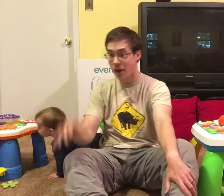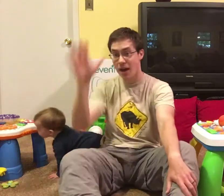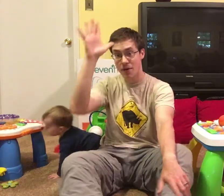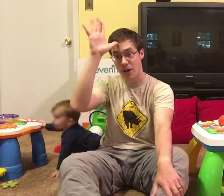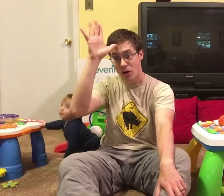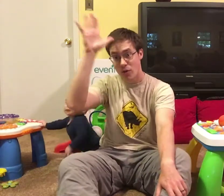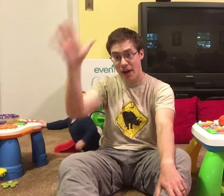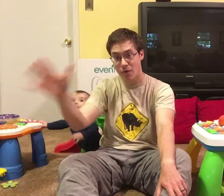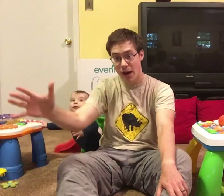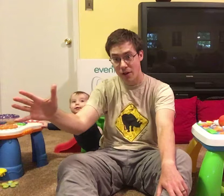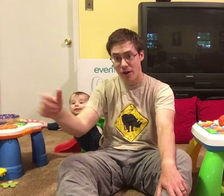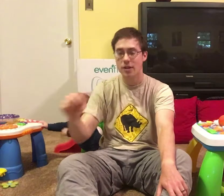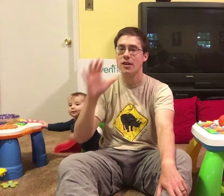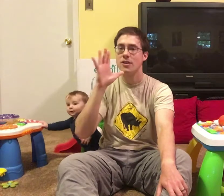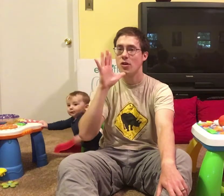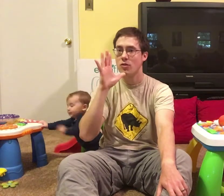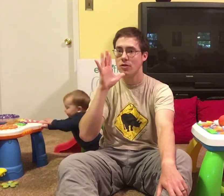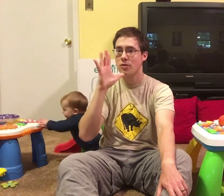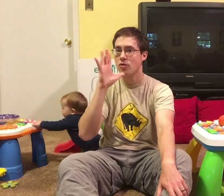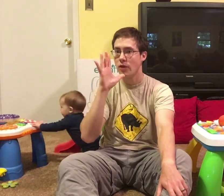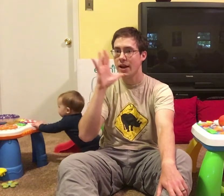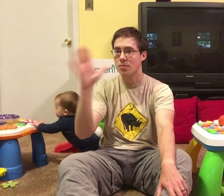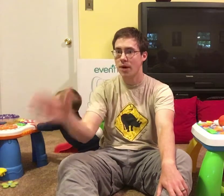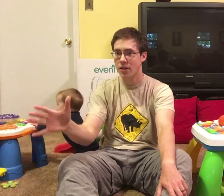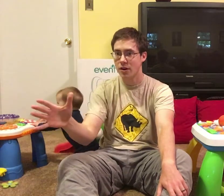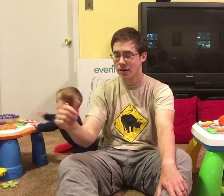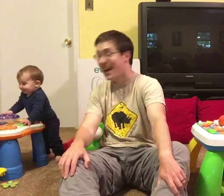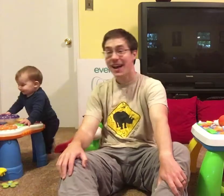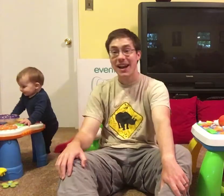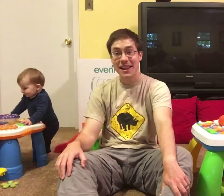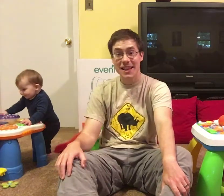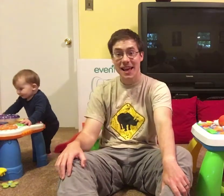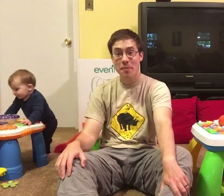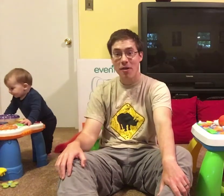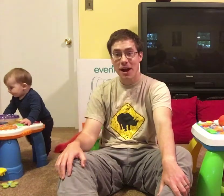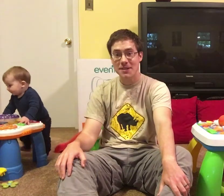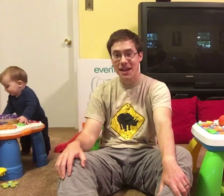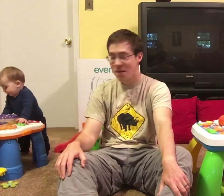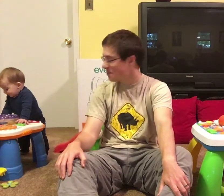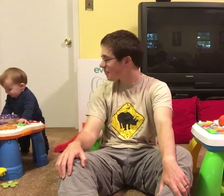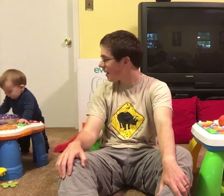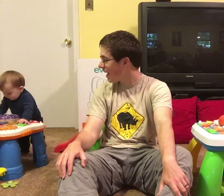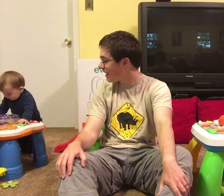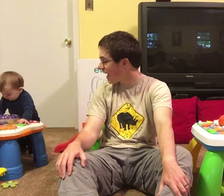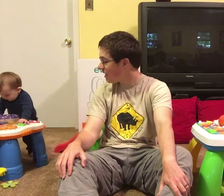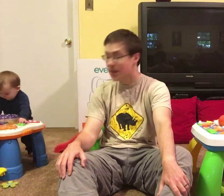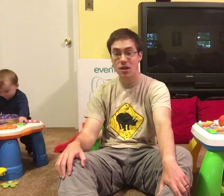have grandfather, so grandmother. And I think that about wraps it up. And Caleb is on